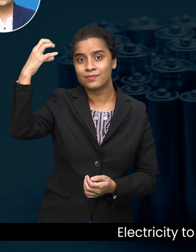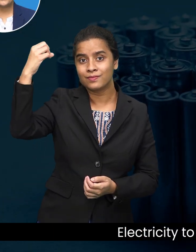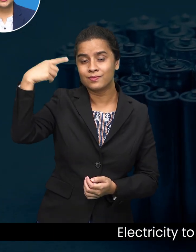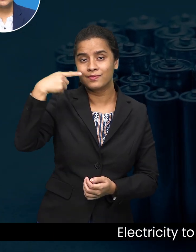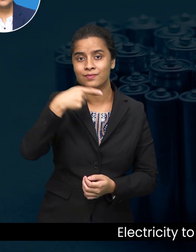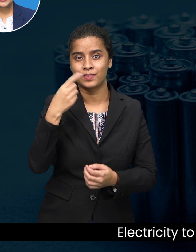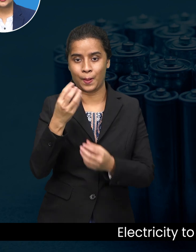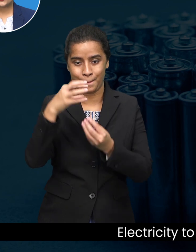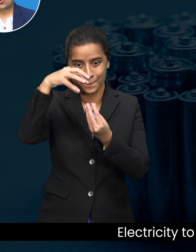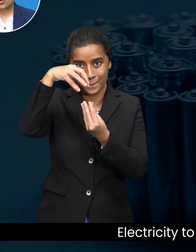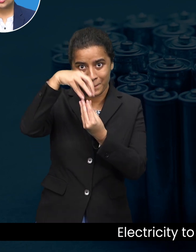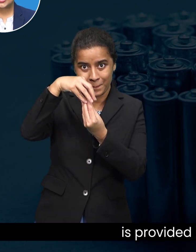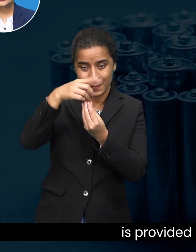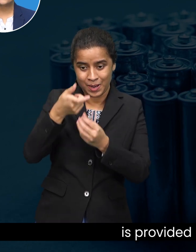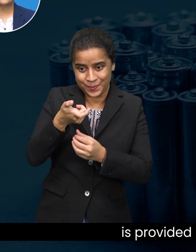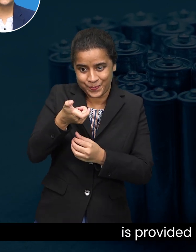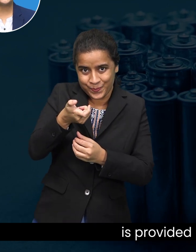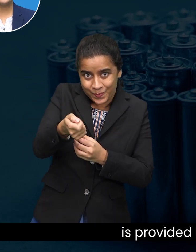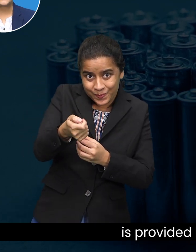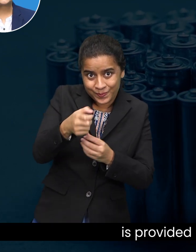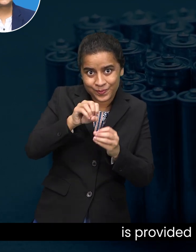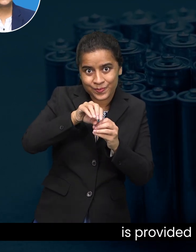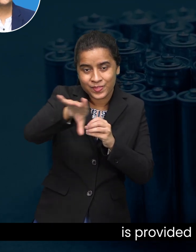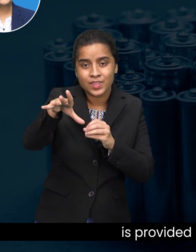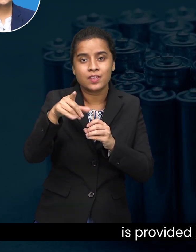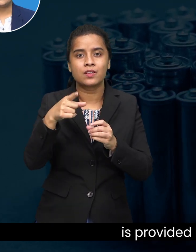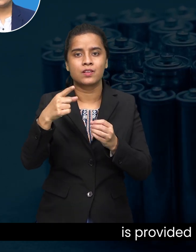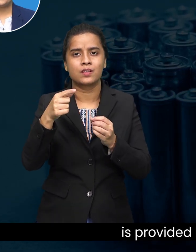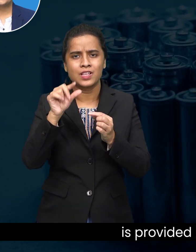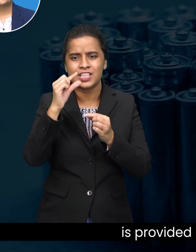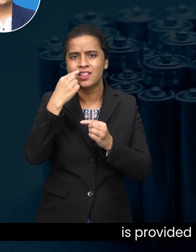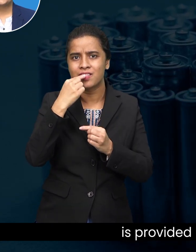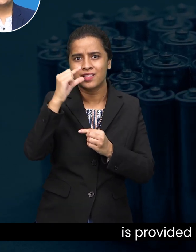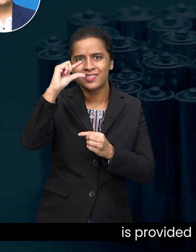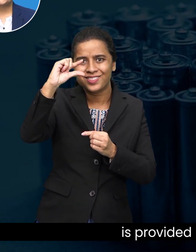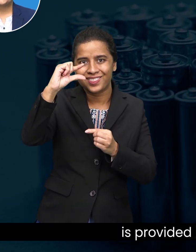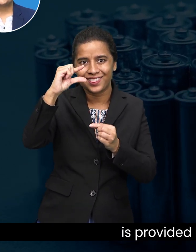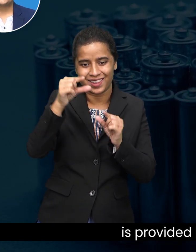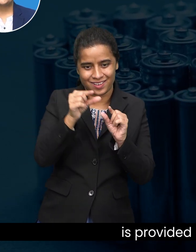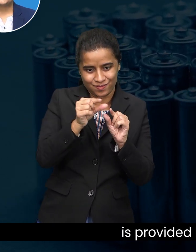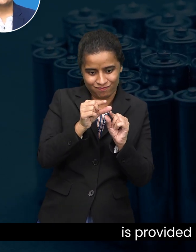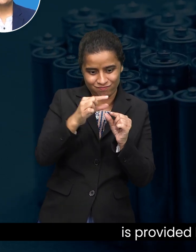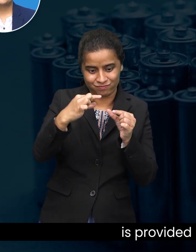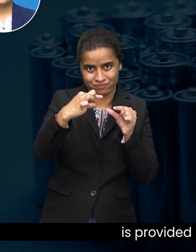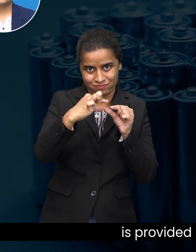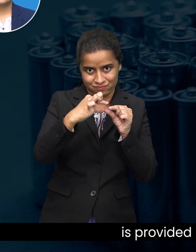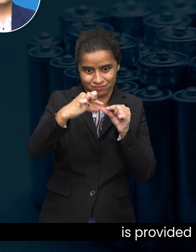Electricity to the bulb in a torch is provided by the electric cell.